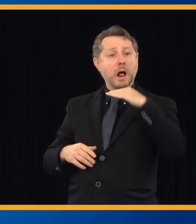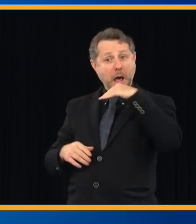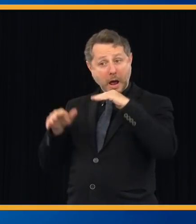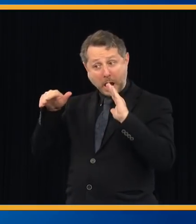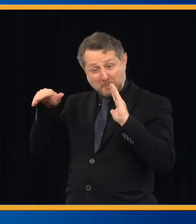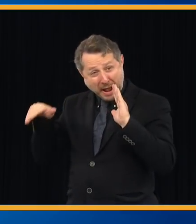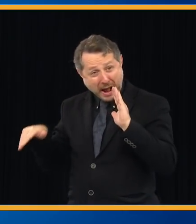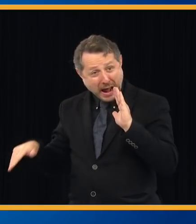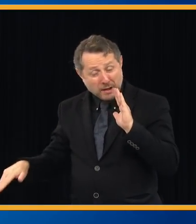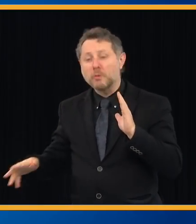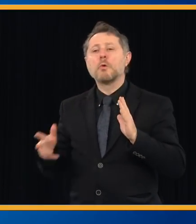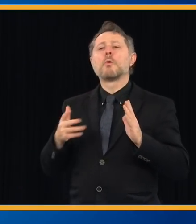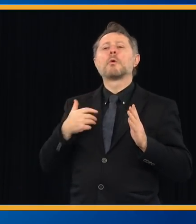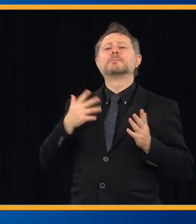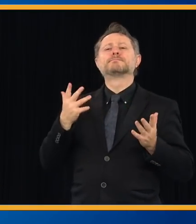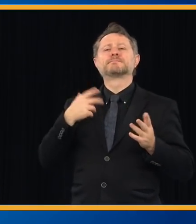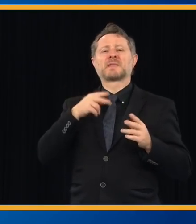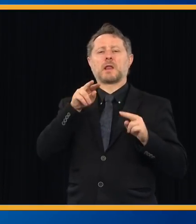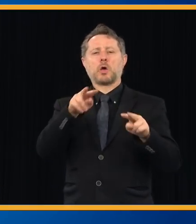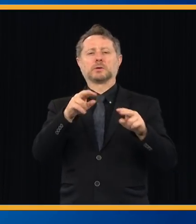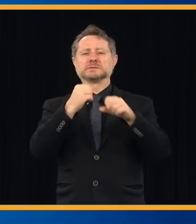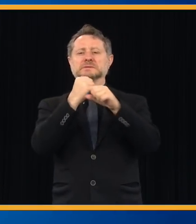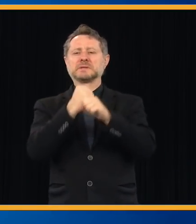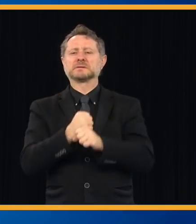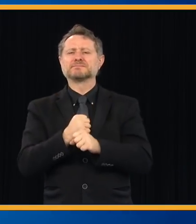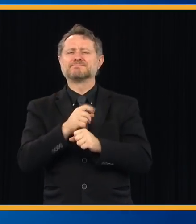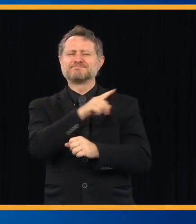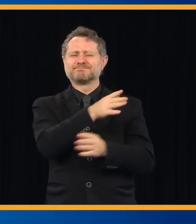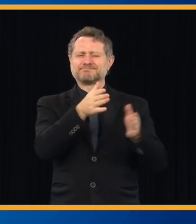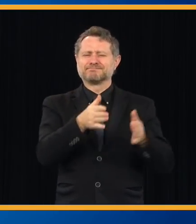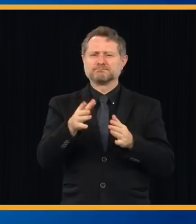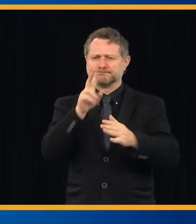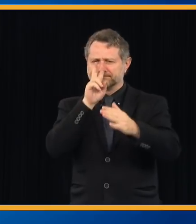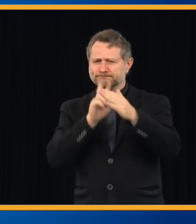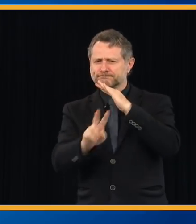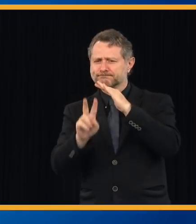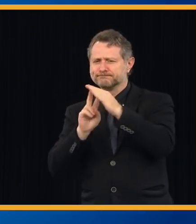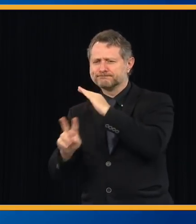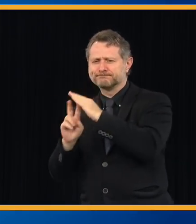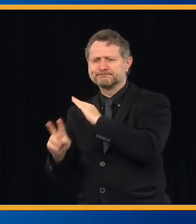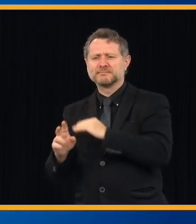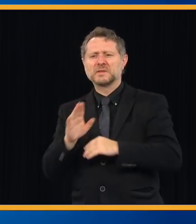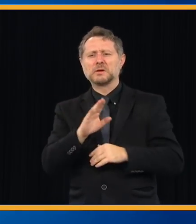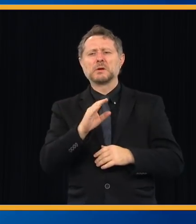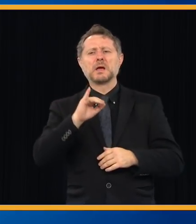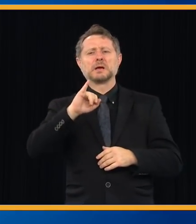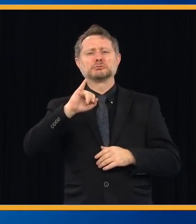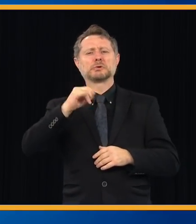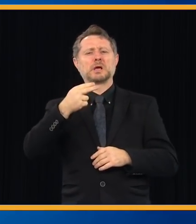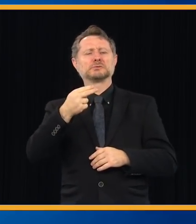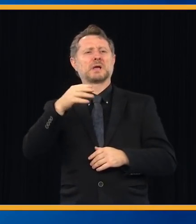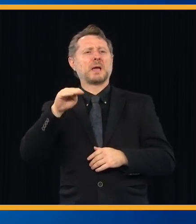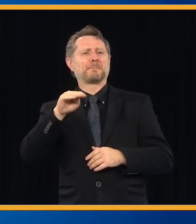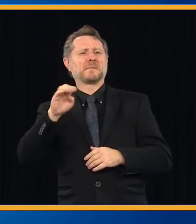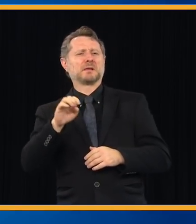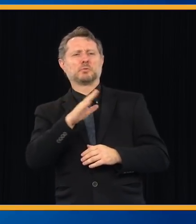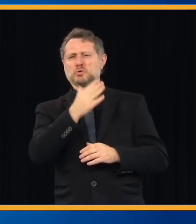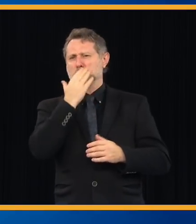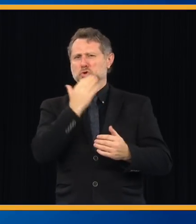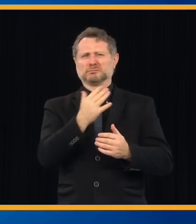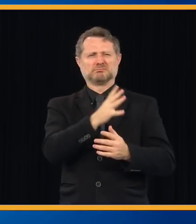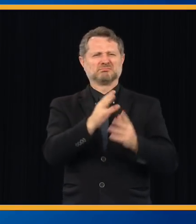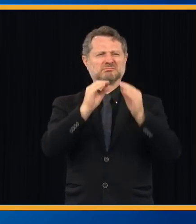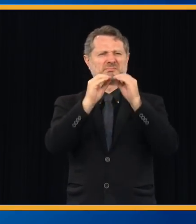projection model that IHME, this is one of the more accurate projection